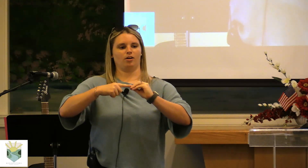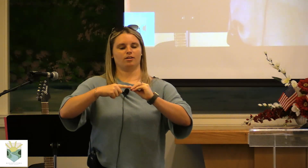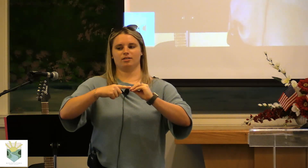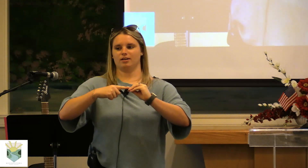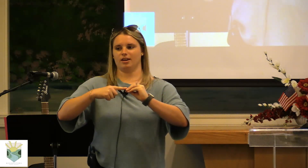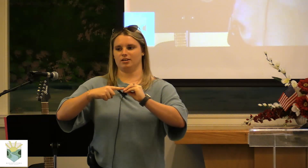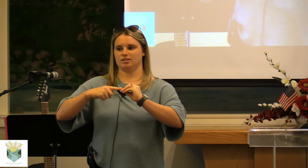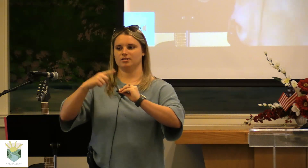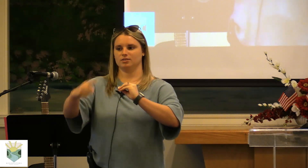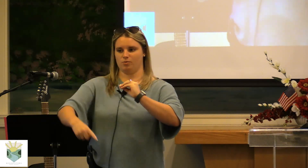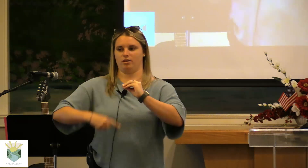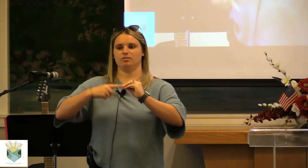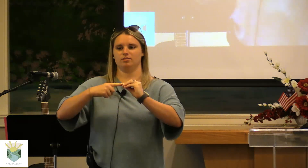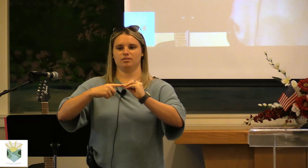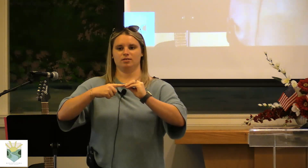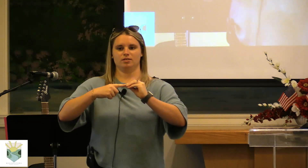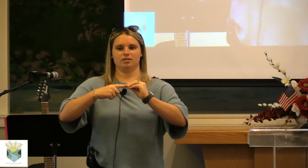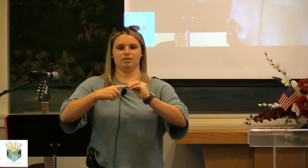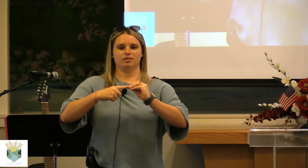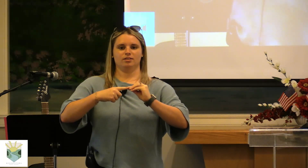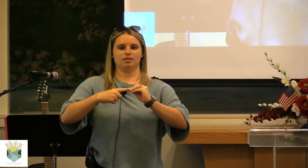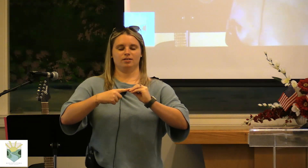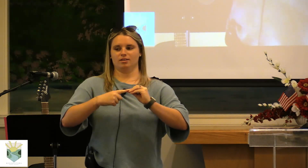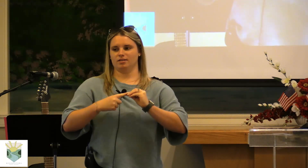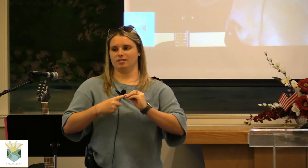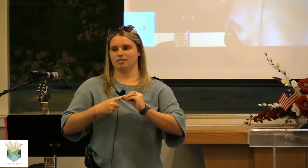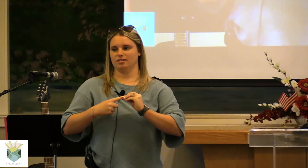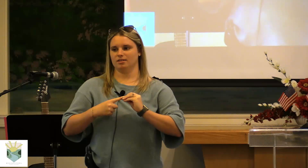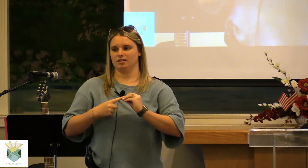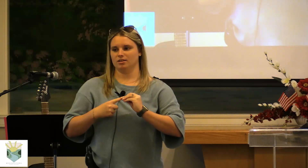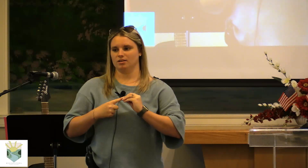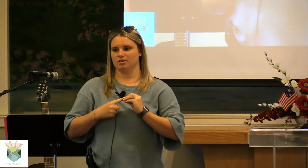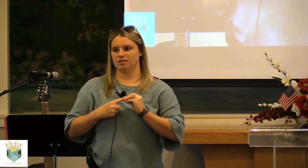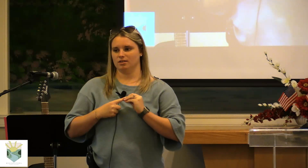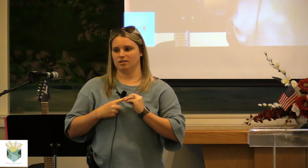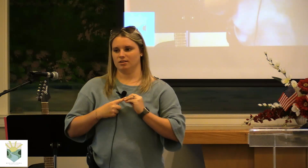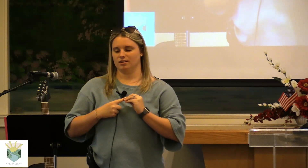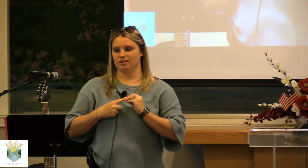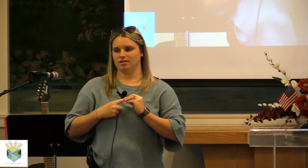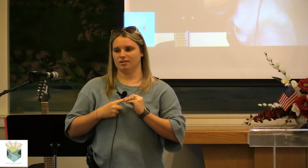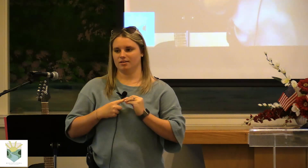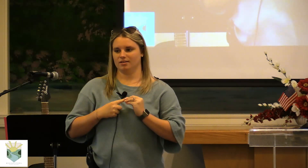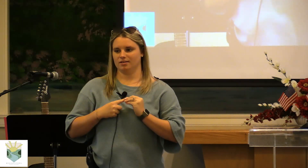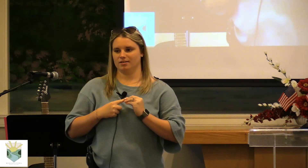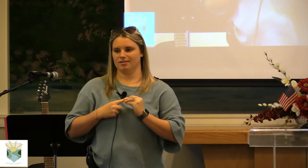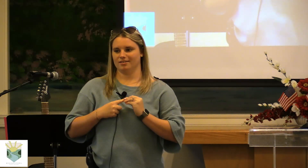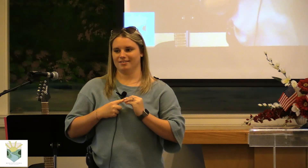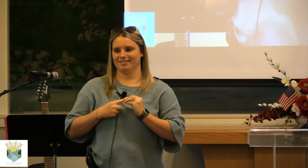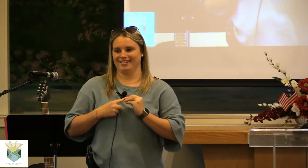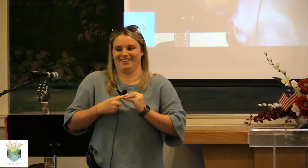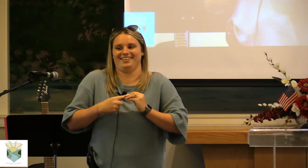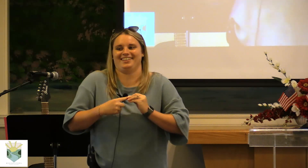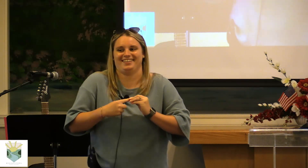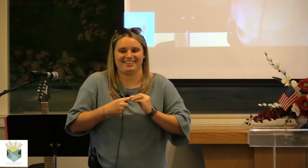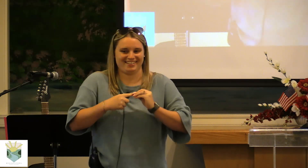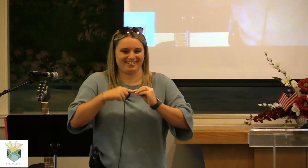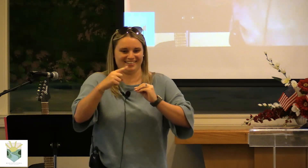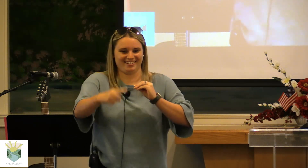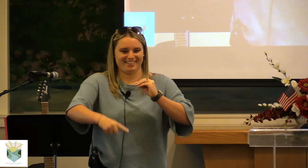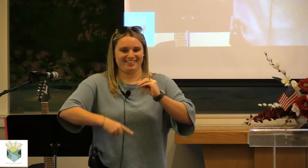I guess. When. You know what an analog clock is, and that's very helpful. Yeah. Yes, exactly.